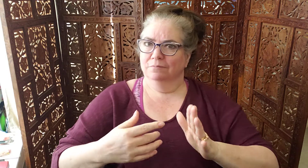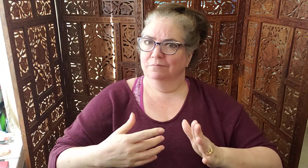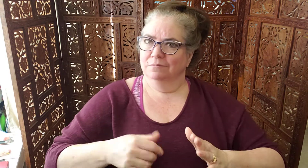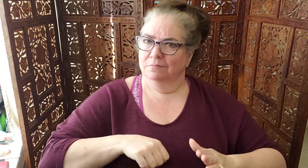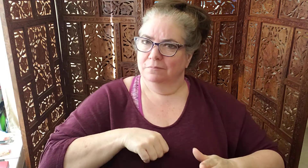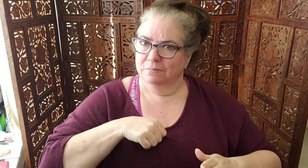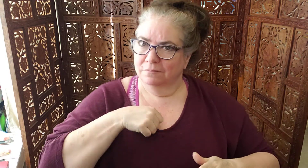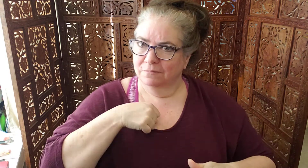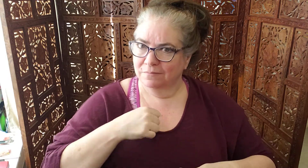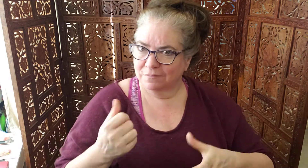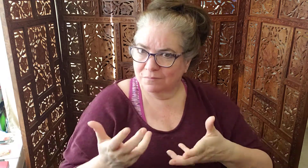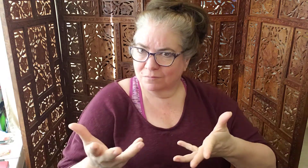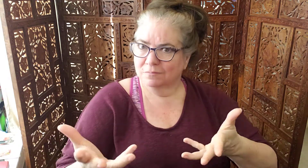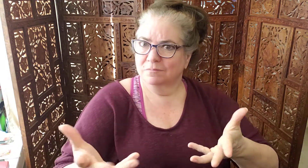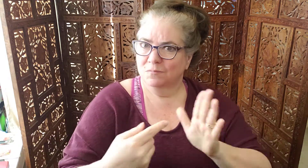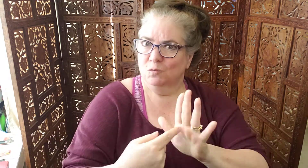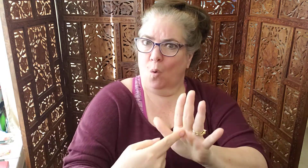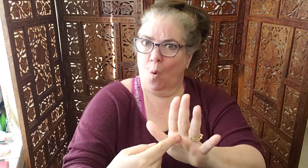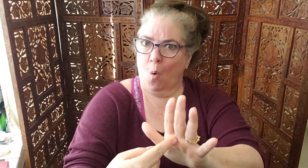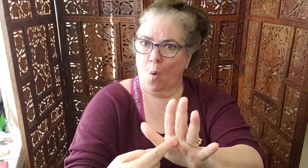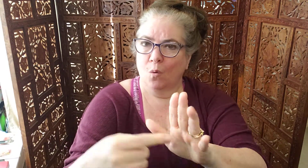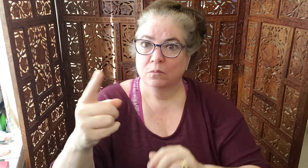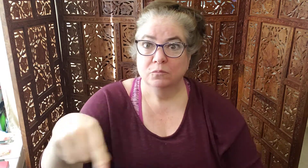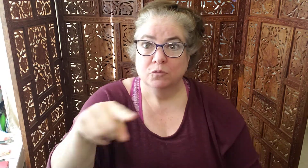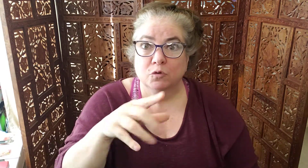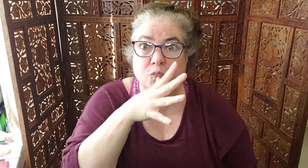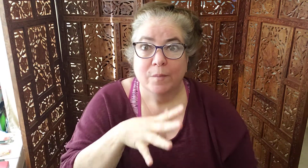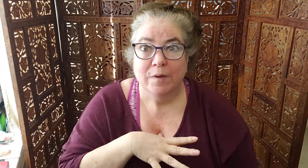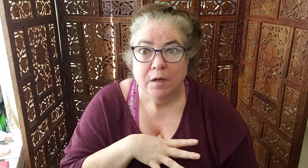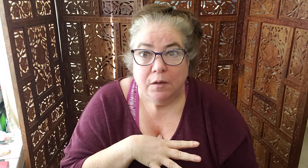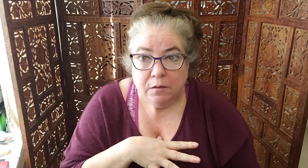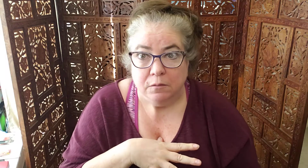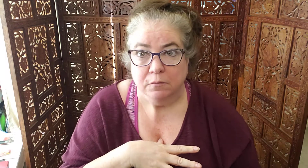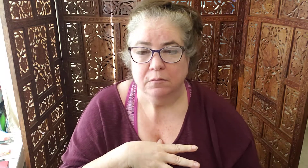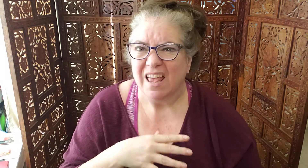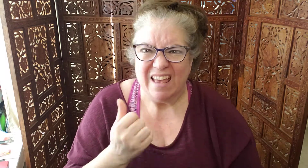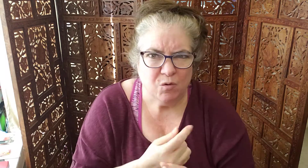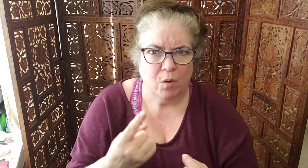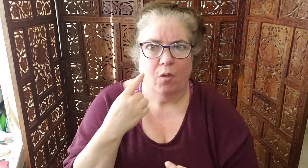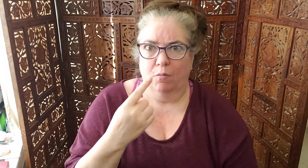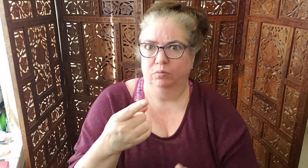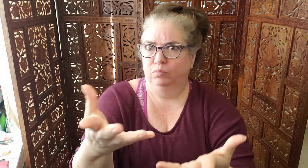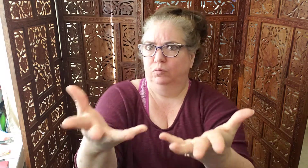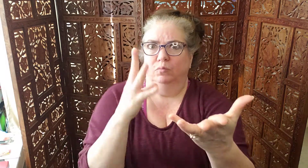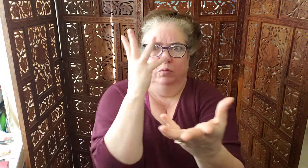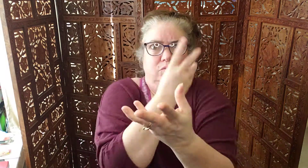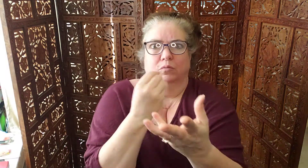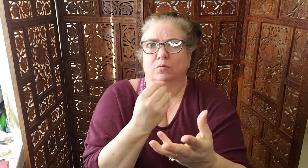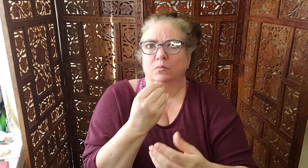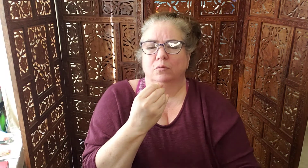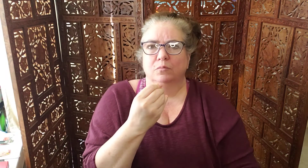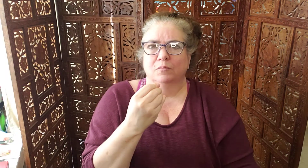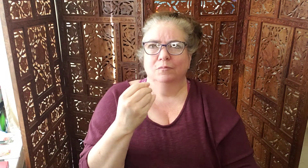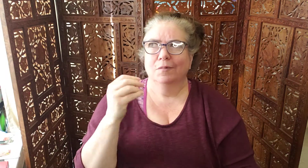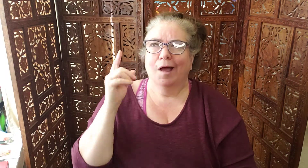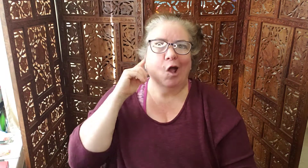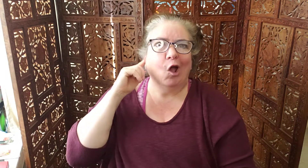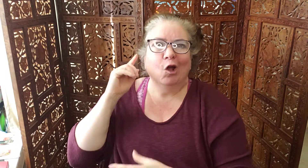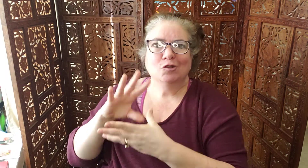These women were considered gorgeous, and they were objects of desire. I've heard stories of how even a chorus girl in her